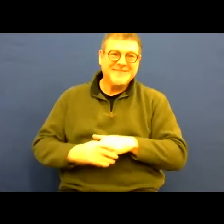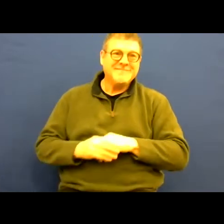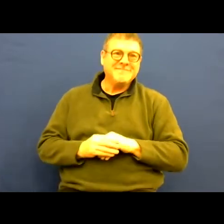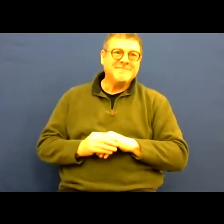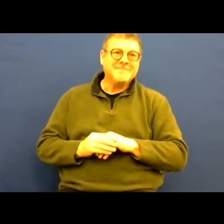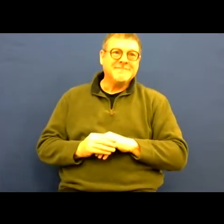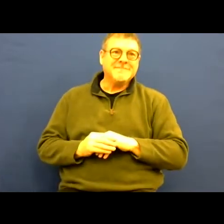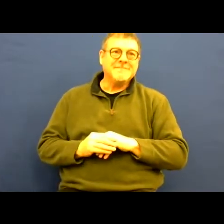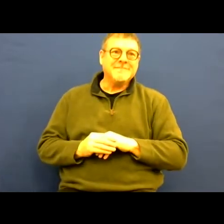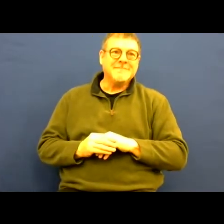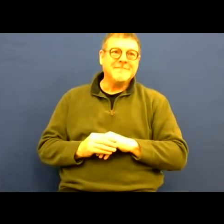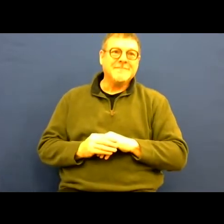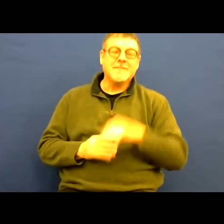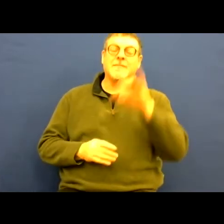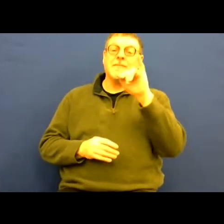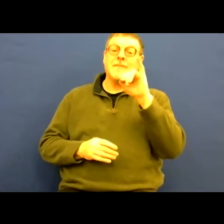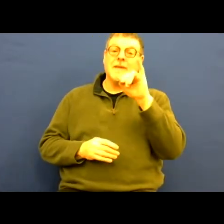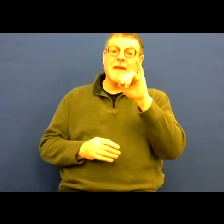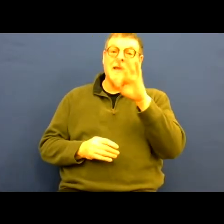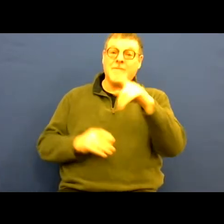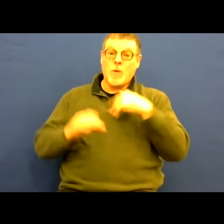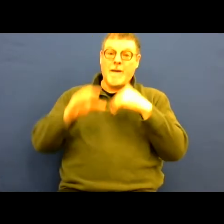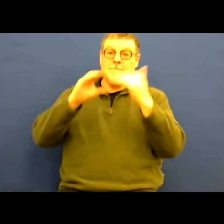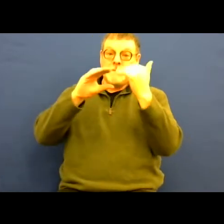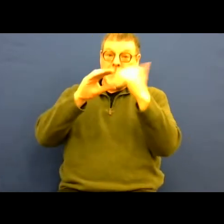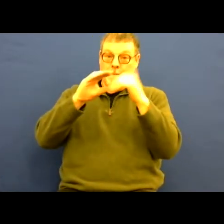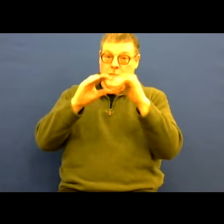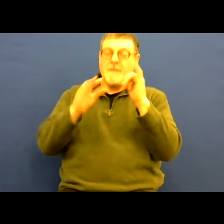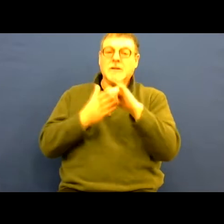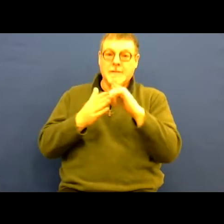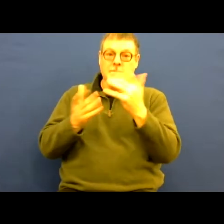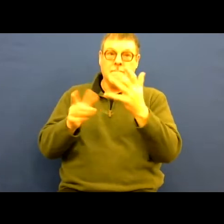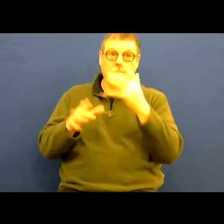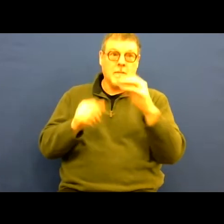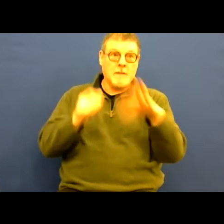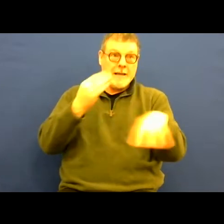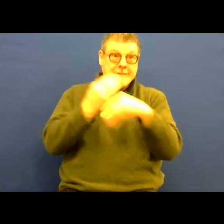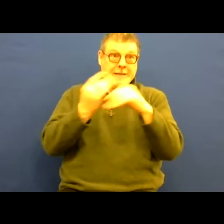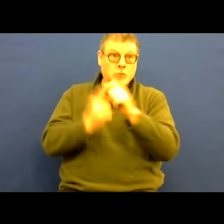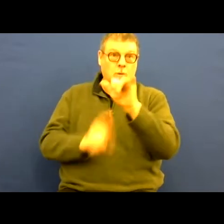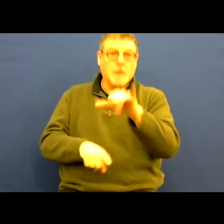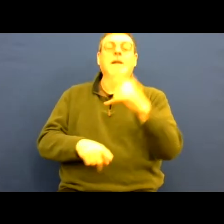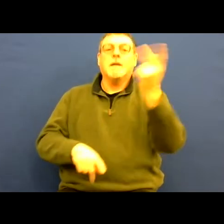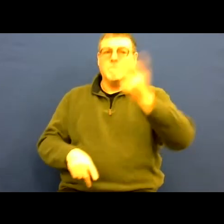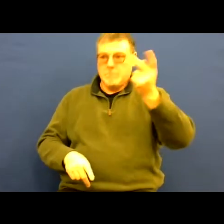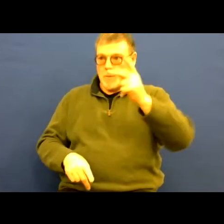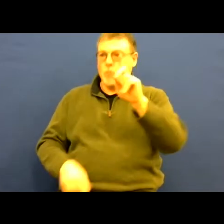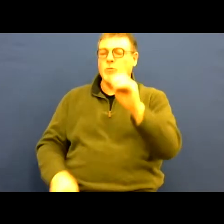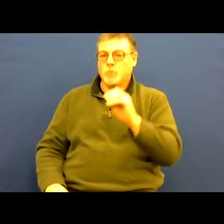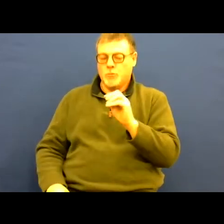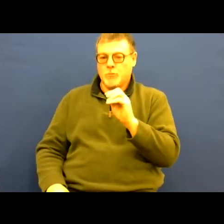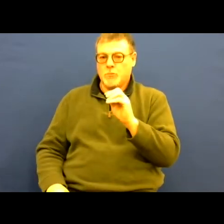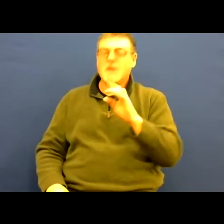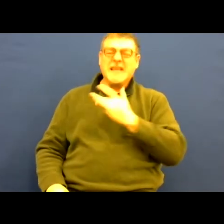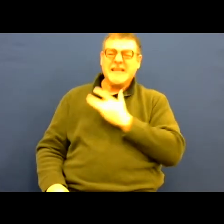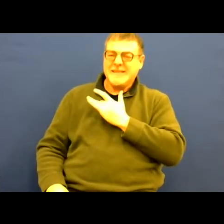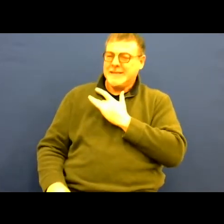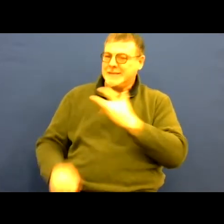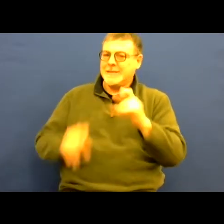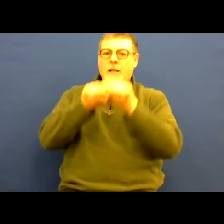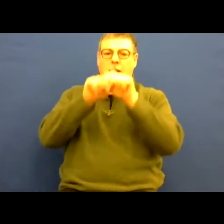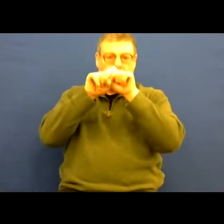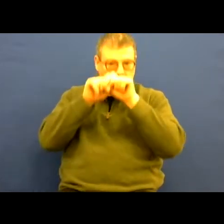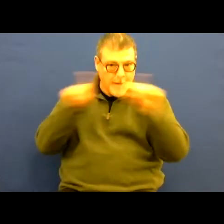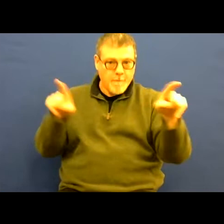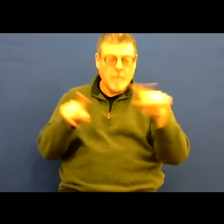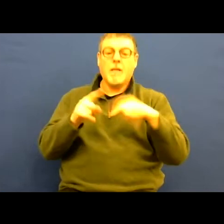So, if you have an email attached to this application, I presume. Yeah, both of Yes. us, yeah. So they typically email it out and then